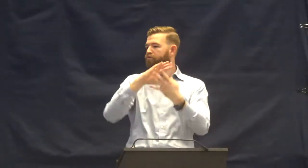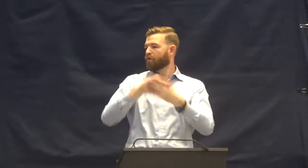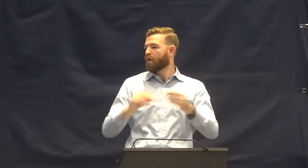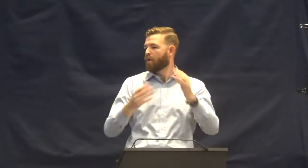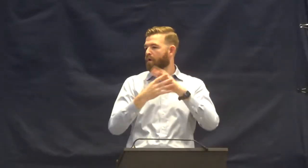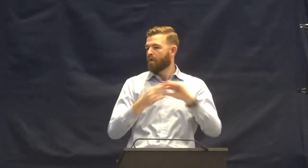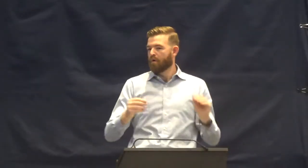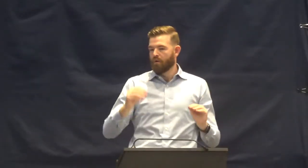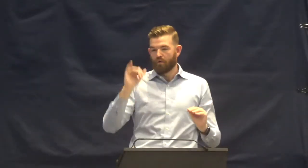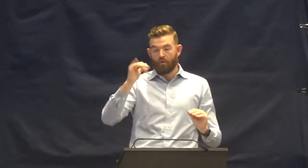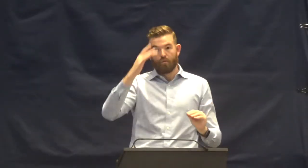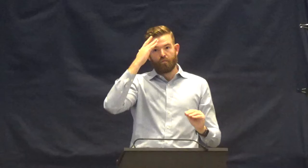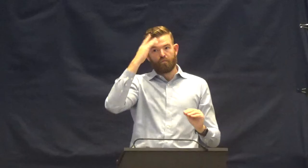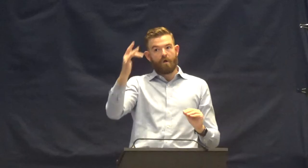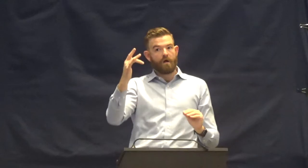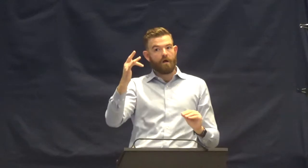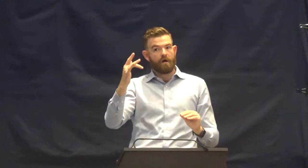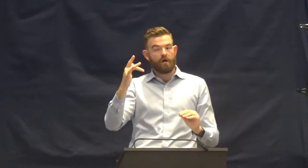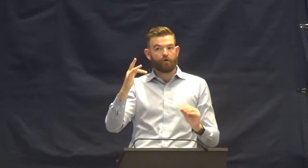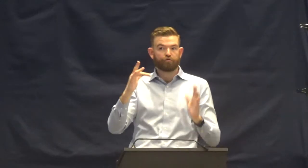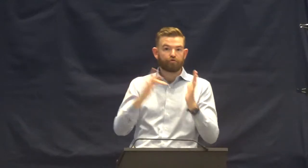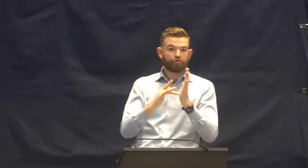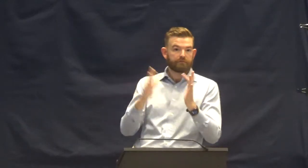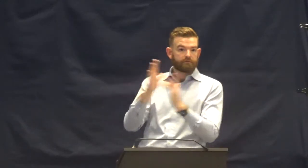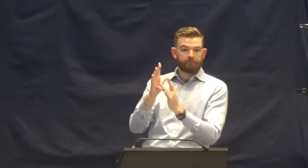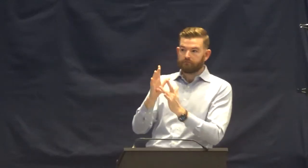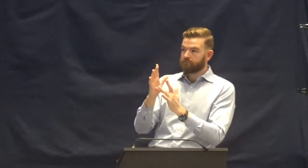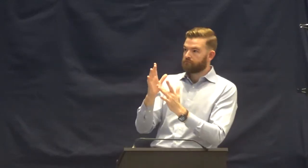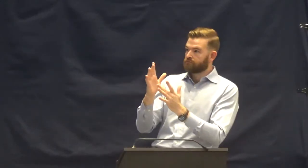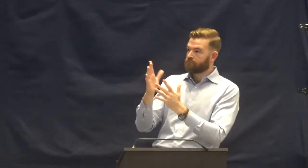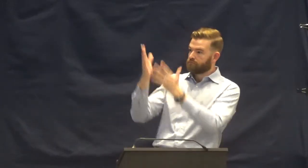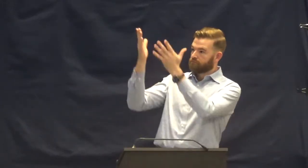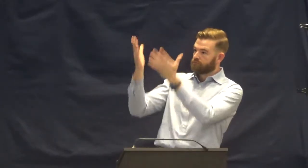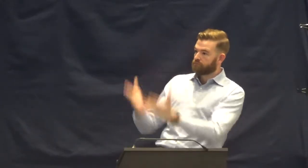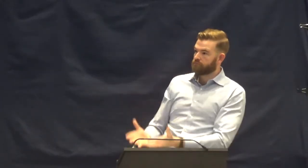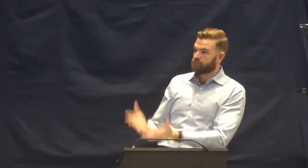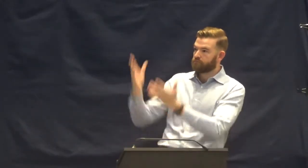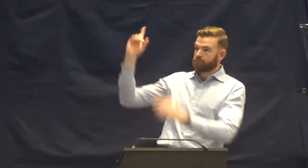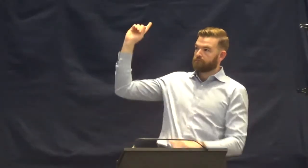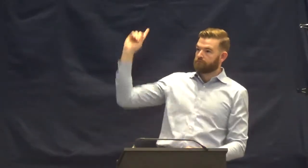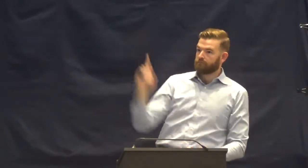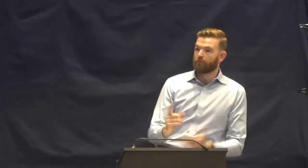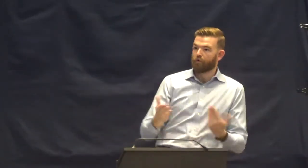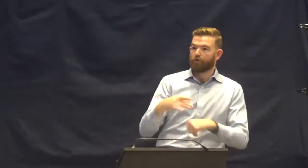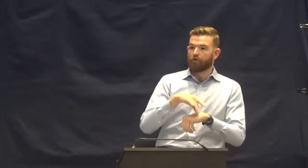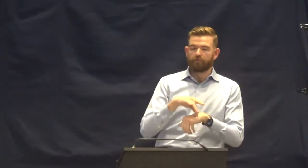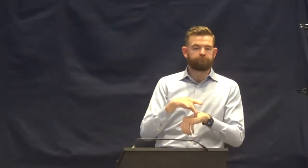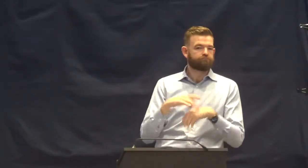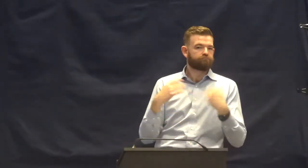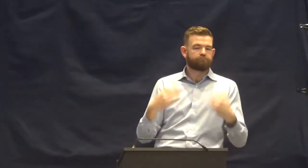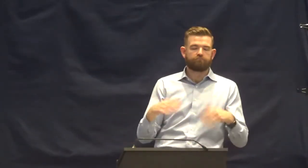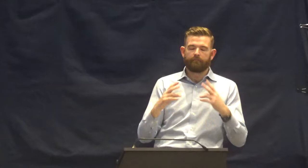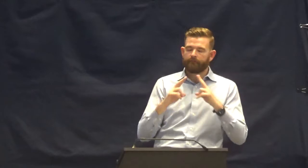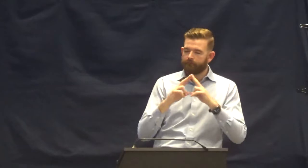biggest interruption he could possibly have done to the story of the world. Because Jesus came to